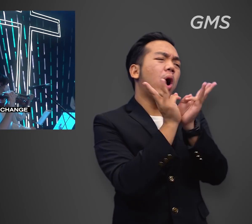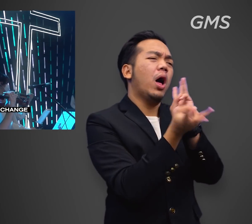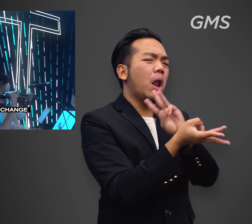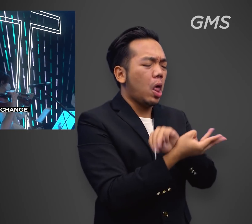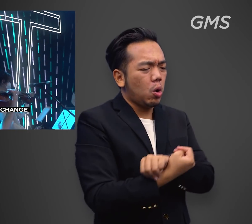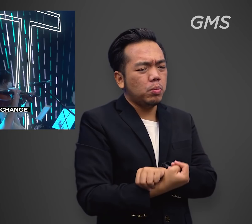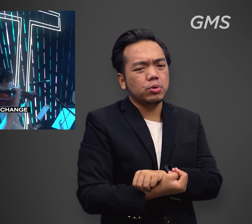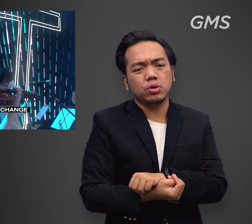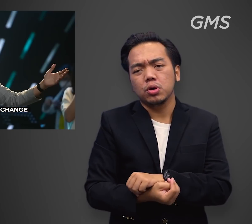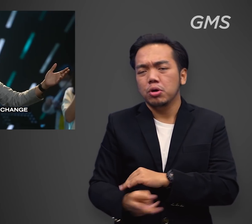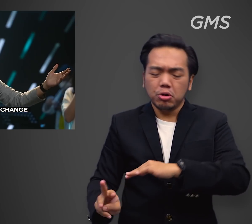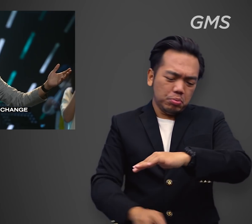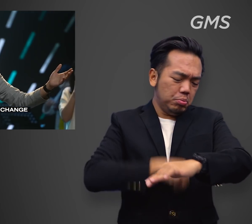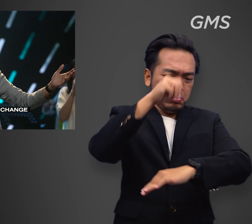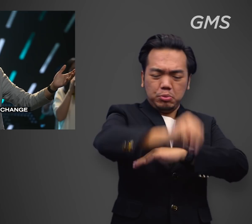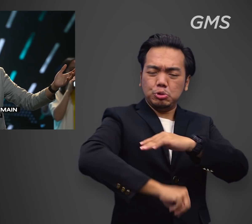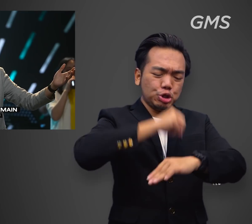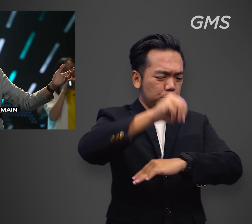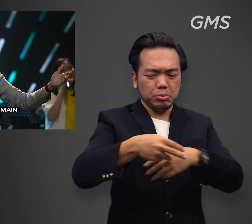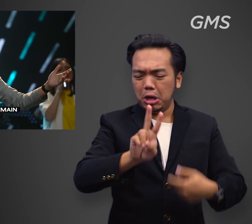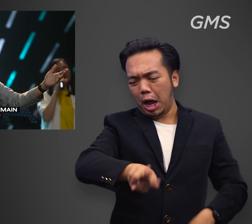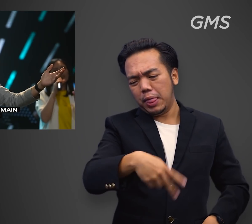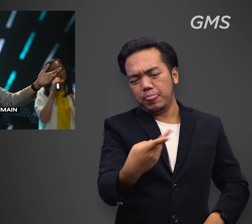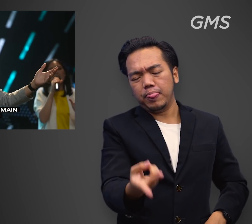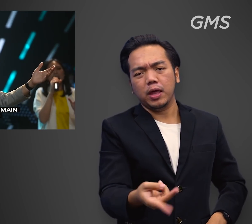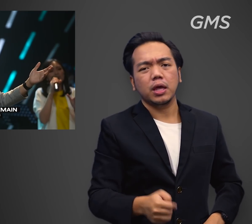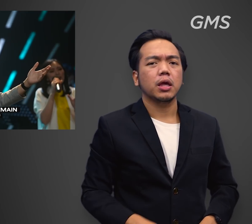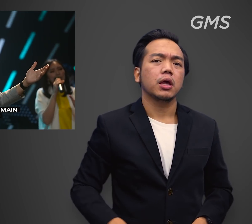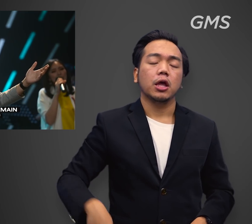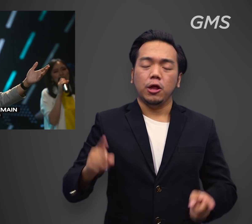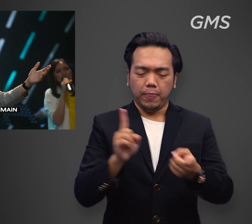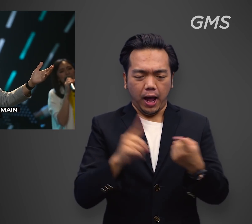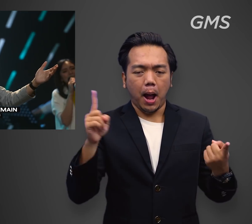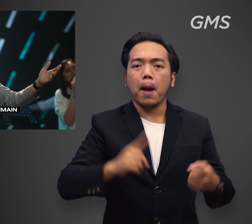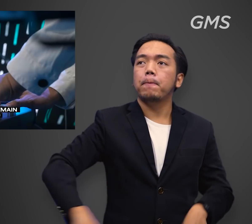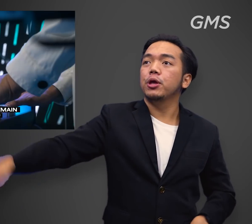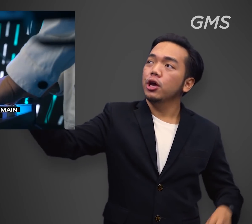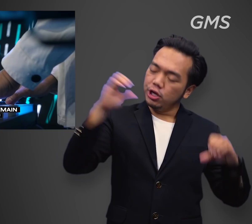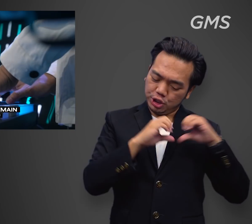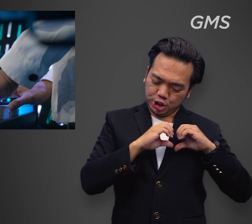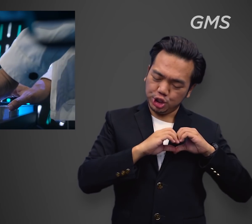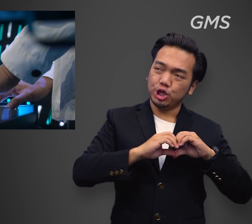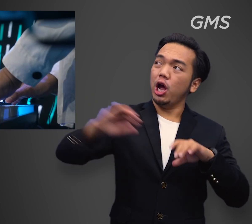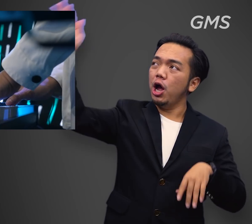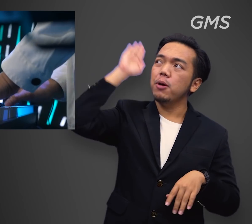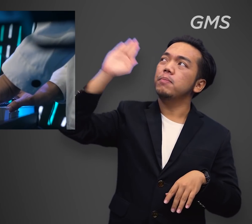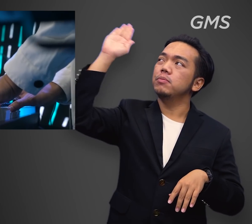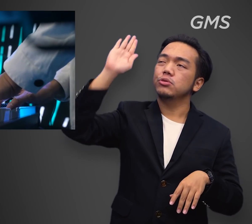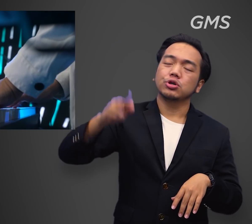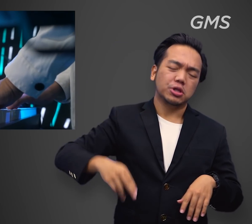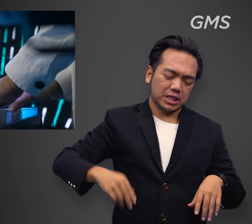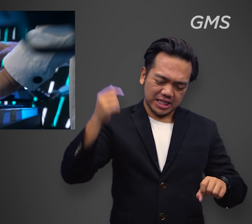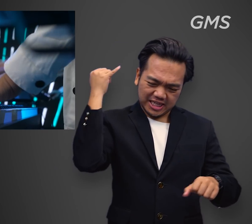Though the seasons may change, still your love will remain.